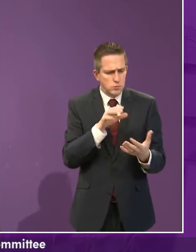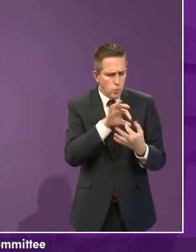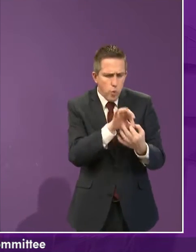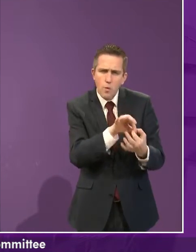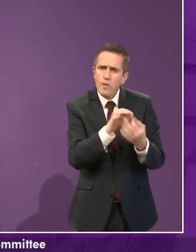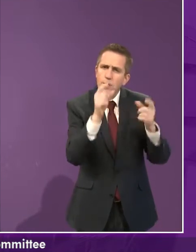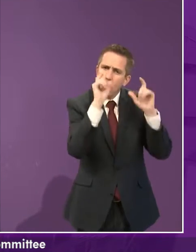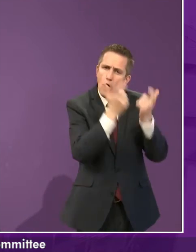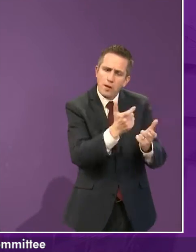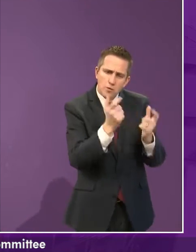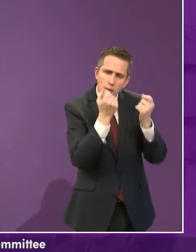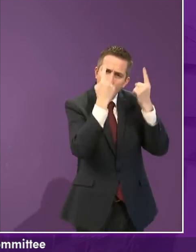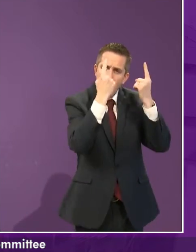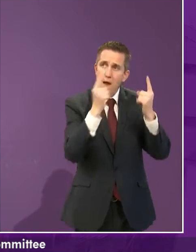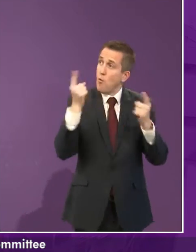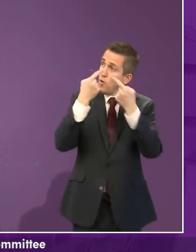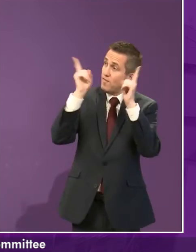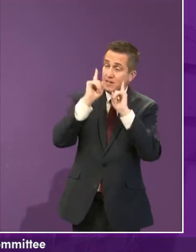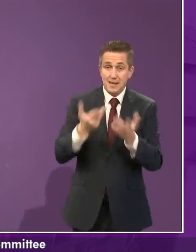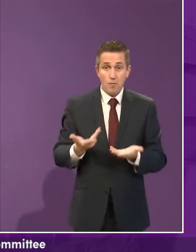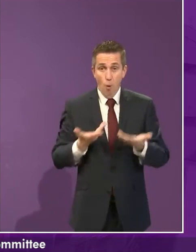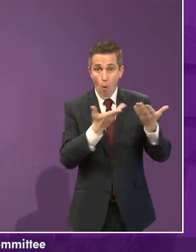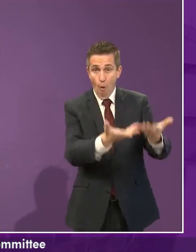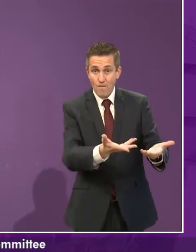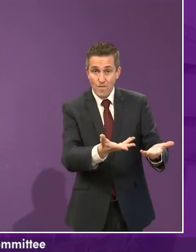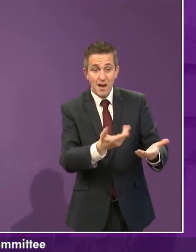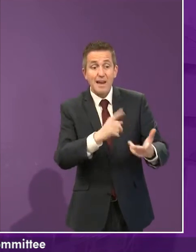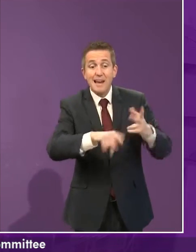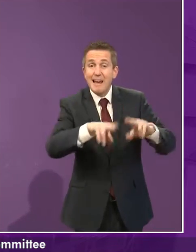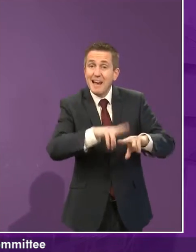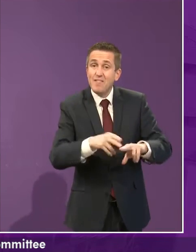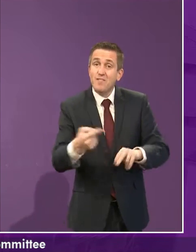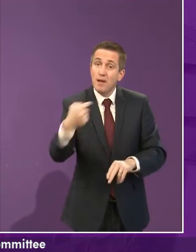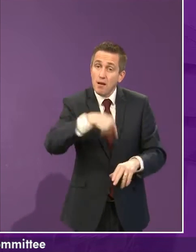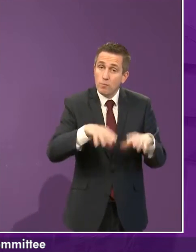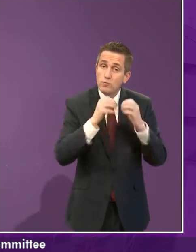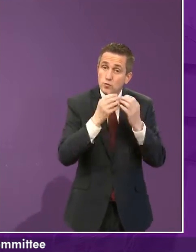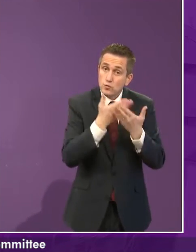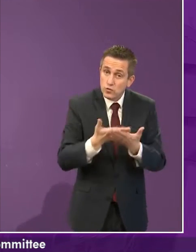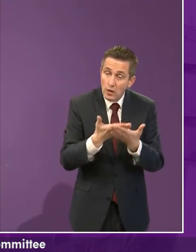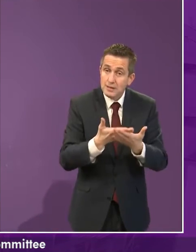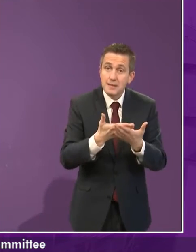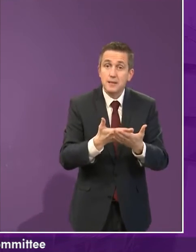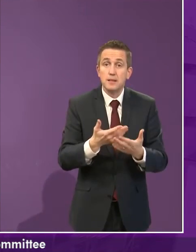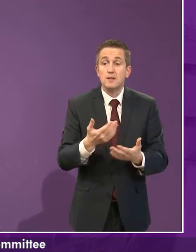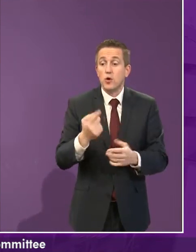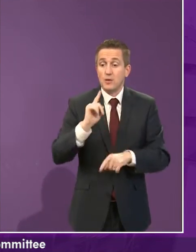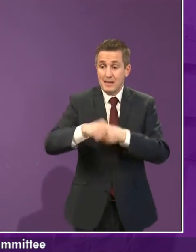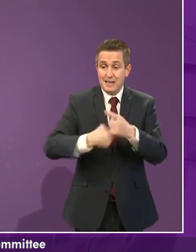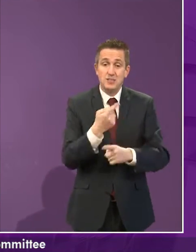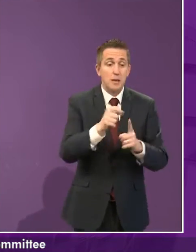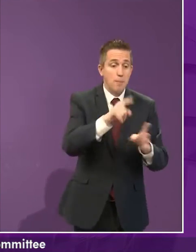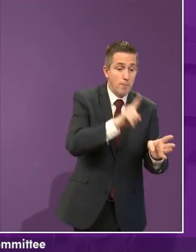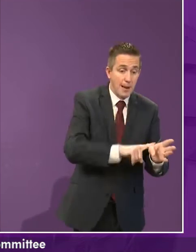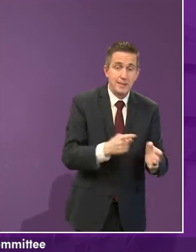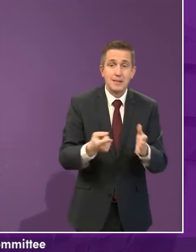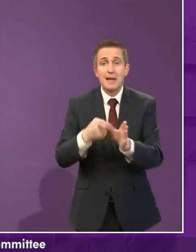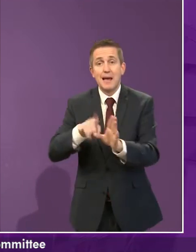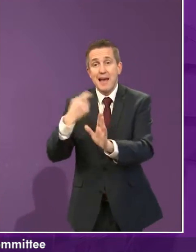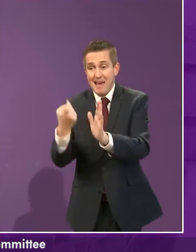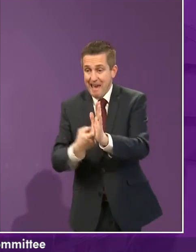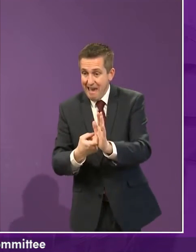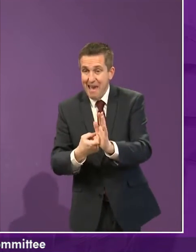let them know what services we have available, and we're going to do that next year and look at sort of Paisley and Ayr and invite all our college partners, and